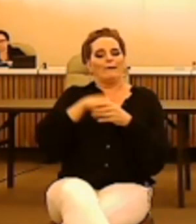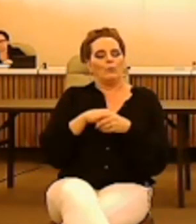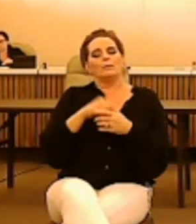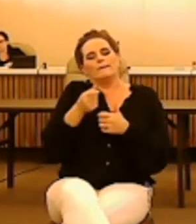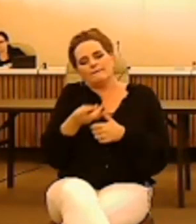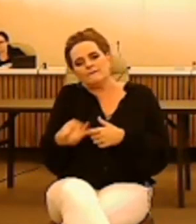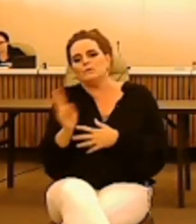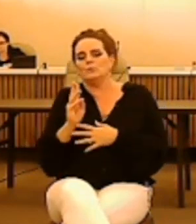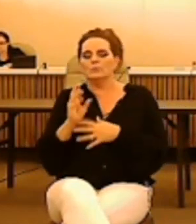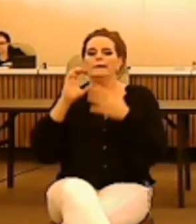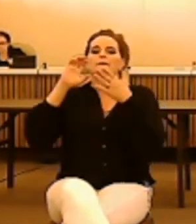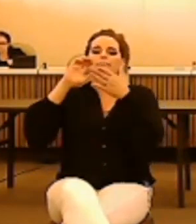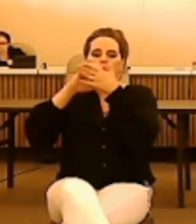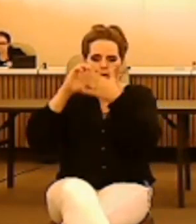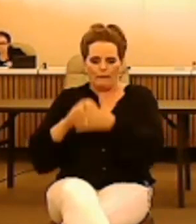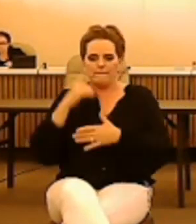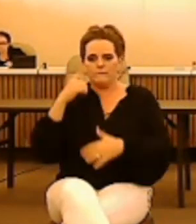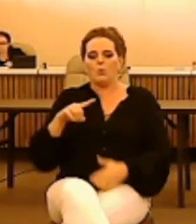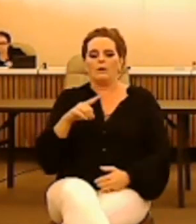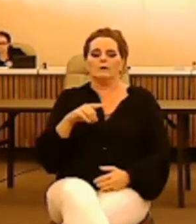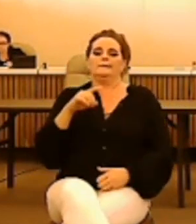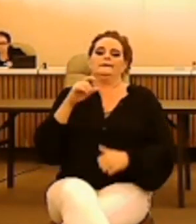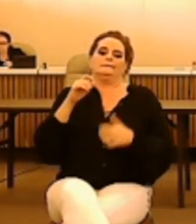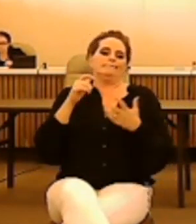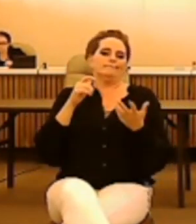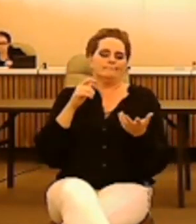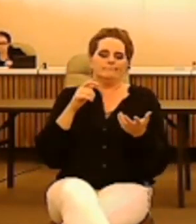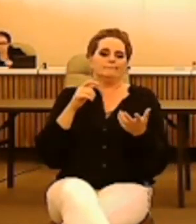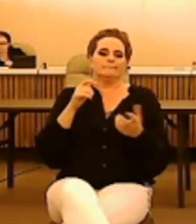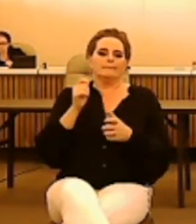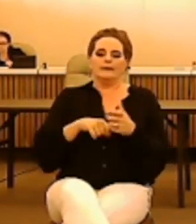few paragraphs for any